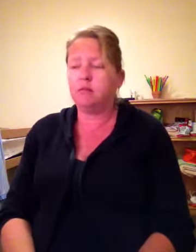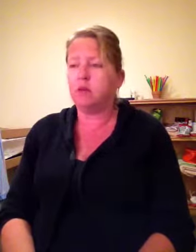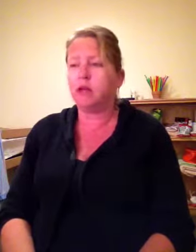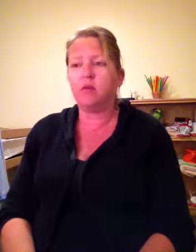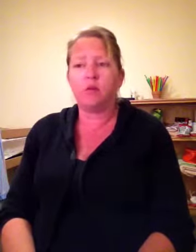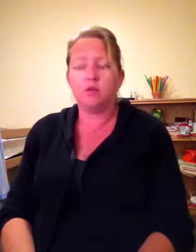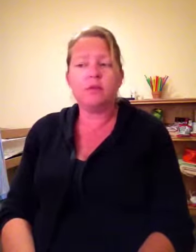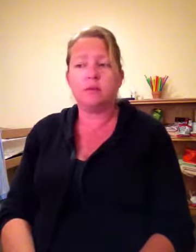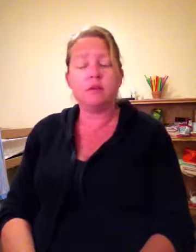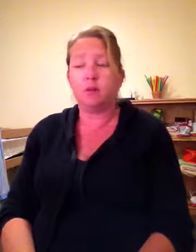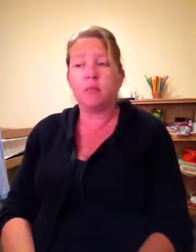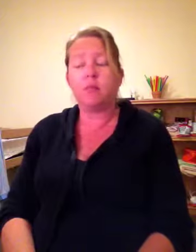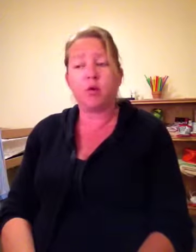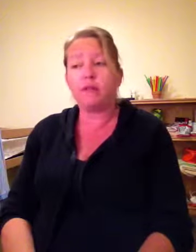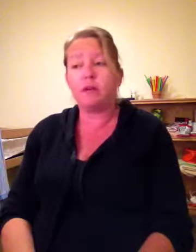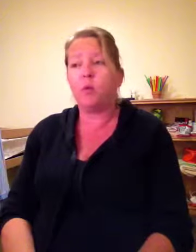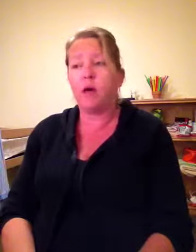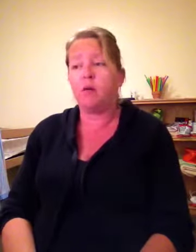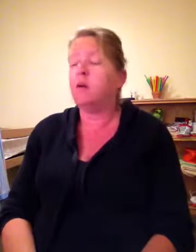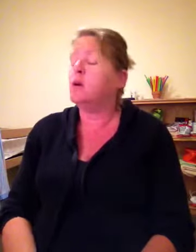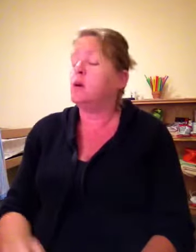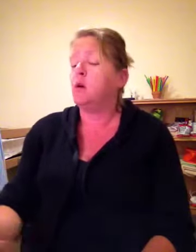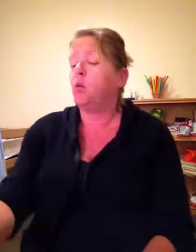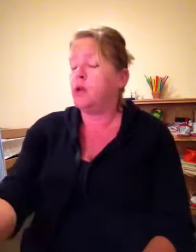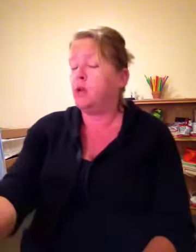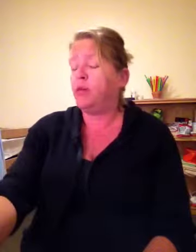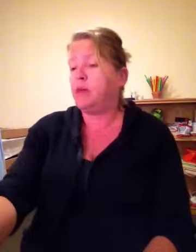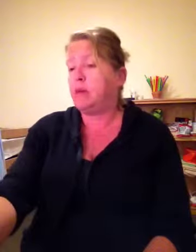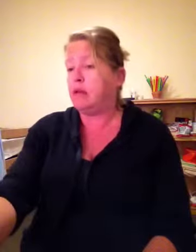and she seems to be progressing well. What do you think, Ben?